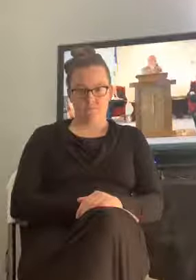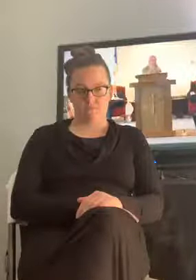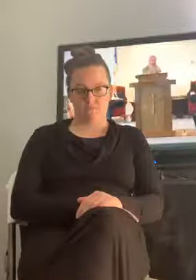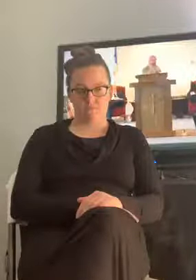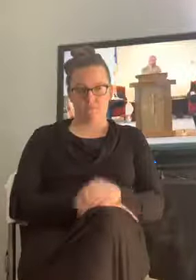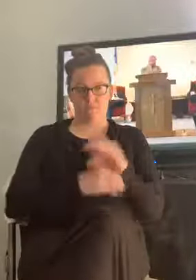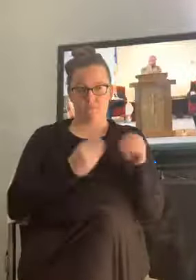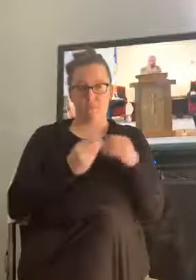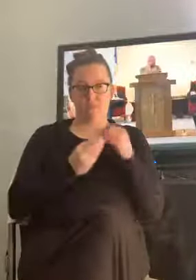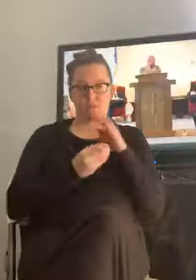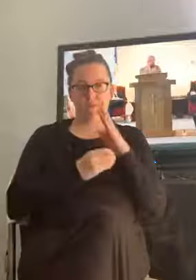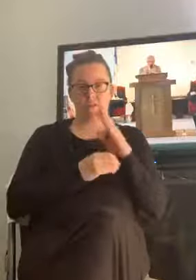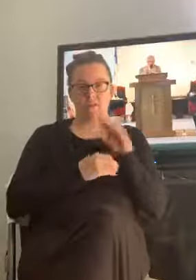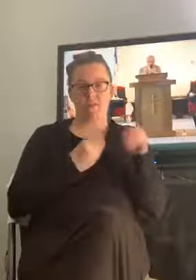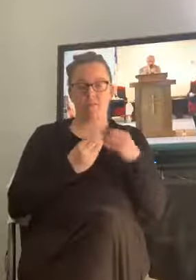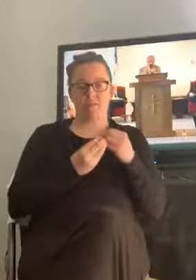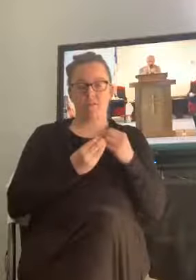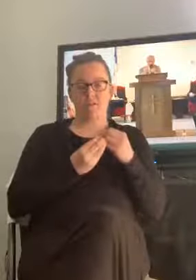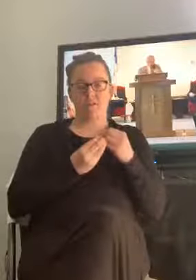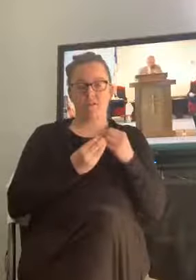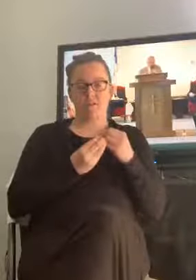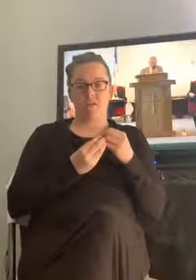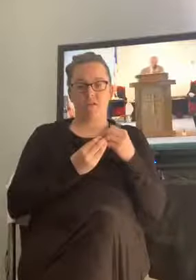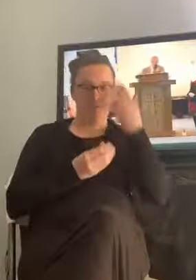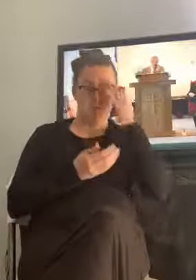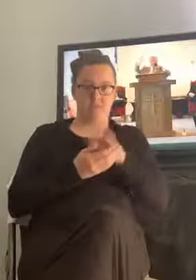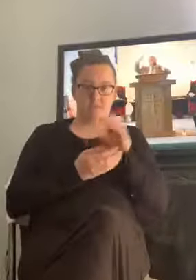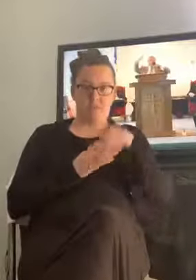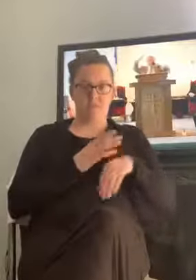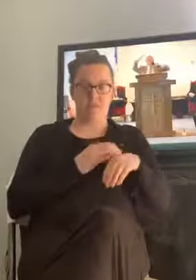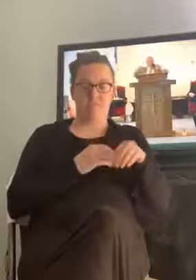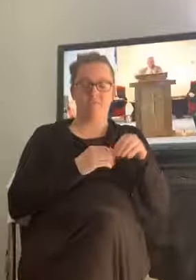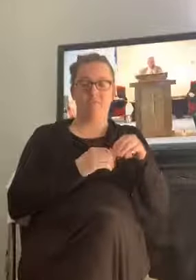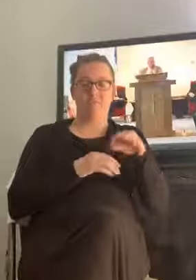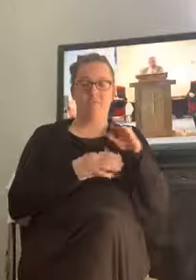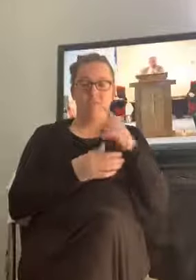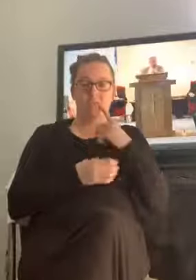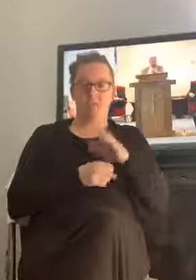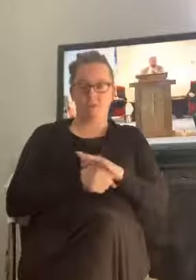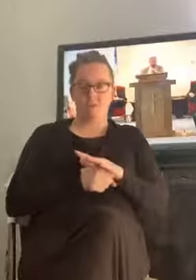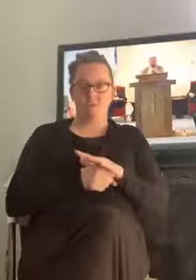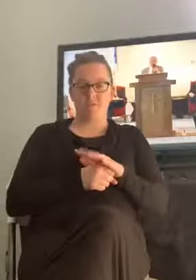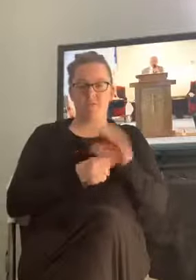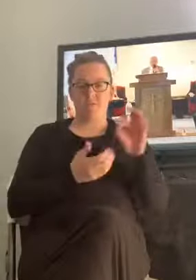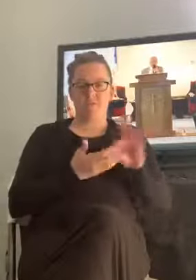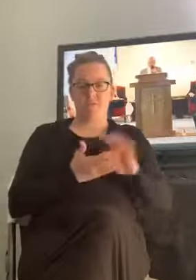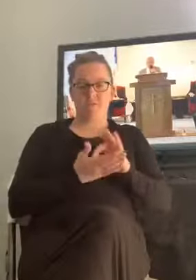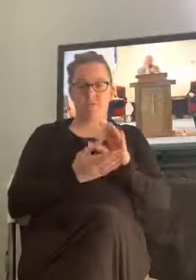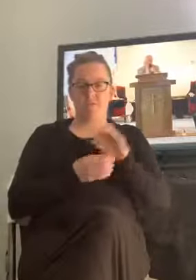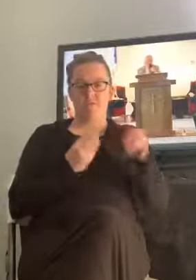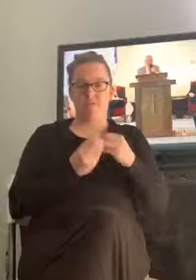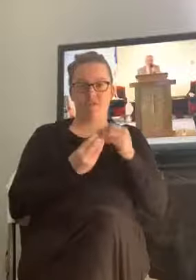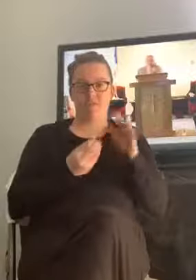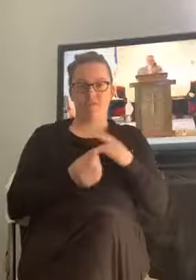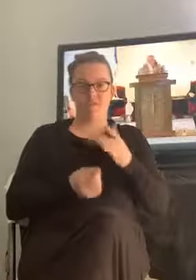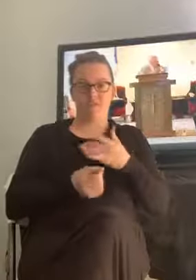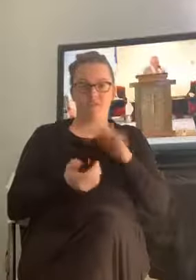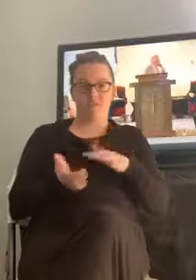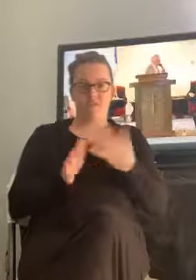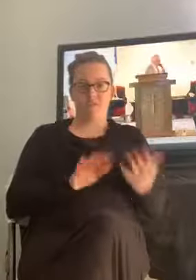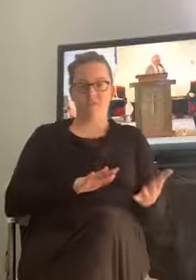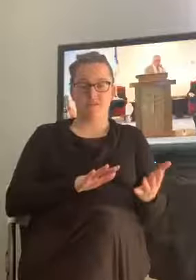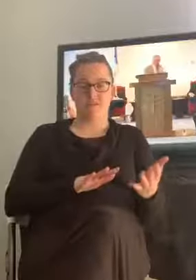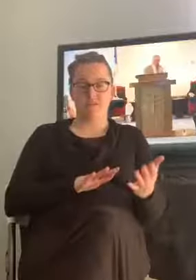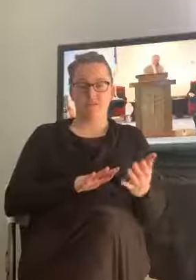the promised seed was going to be given to him. Even though he felt dead in his body, even though his wife